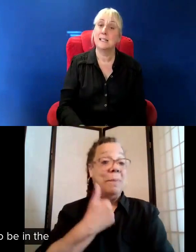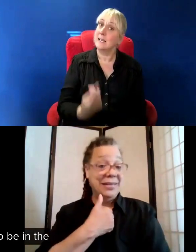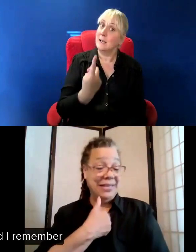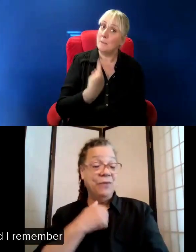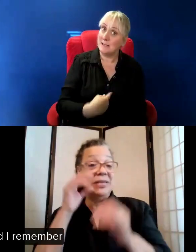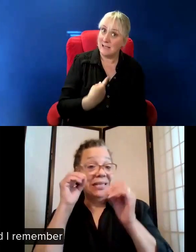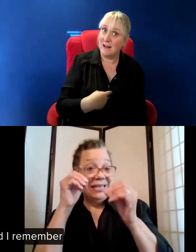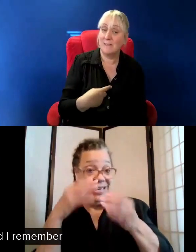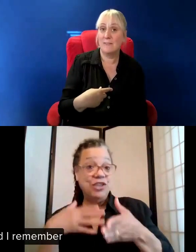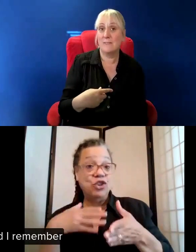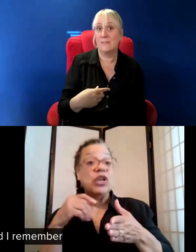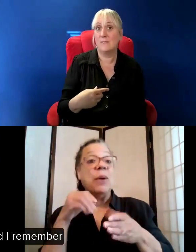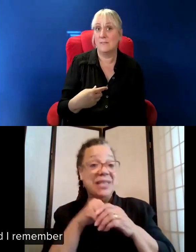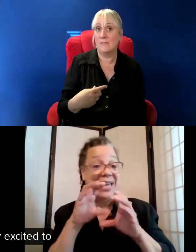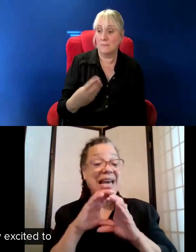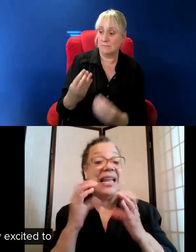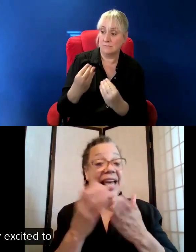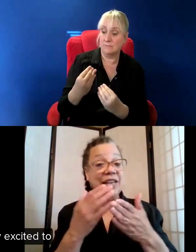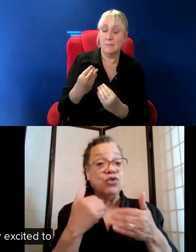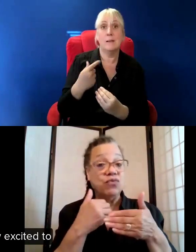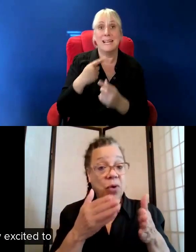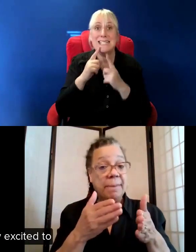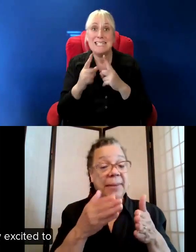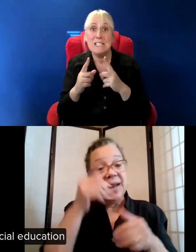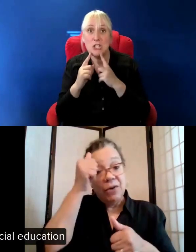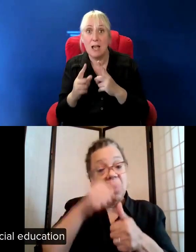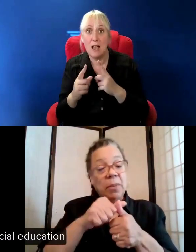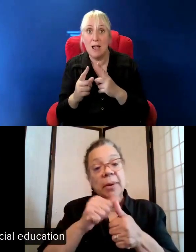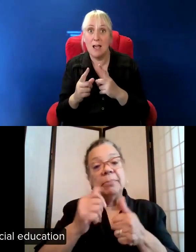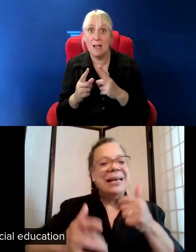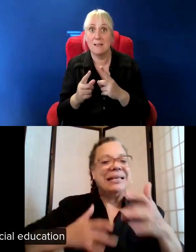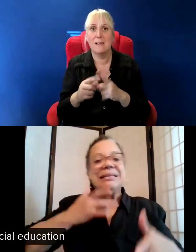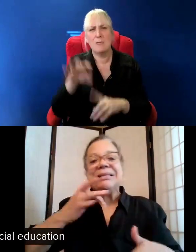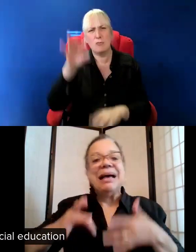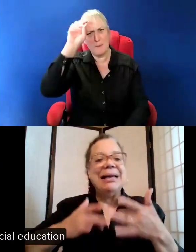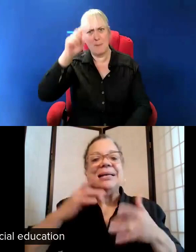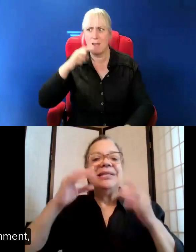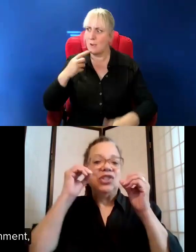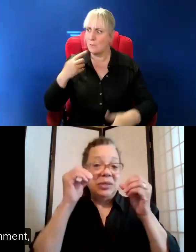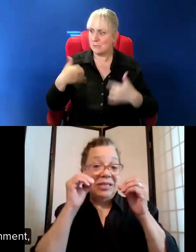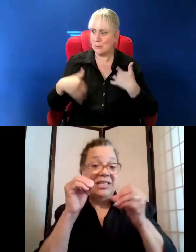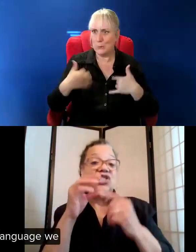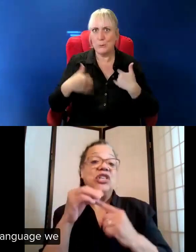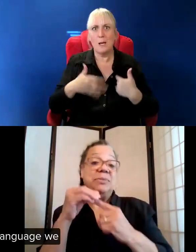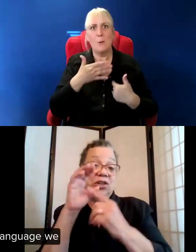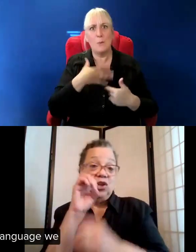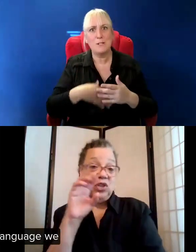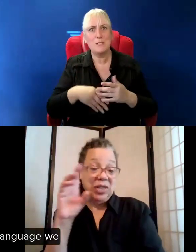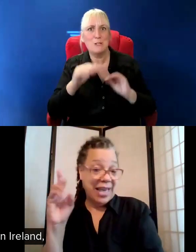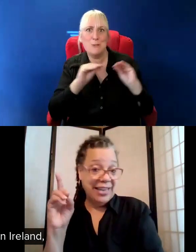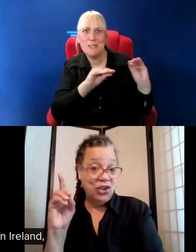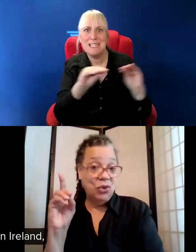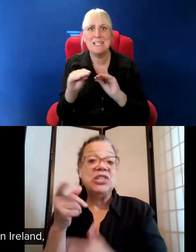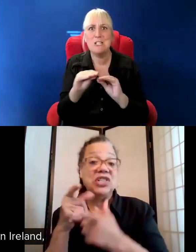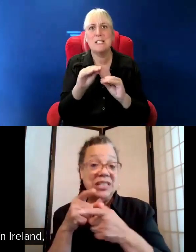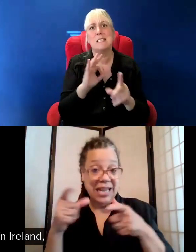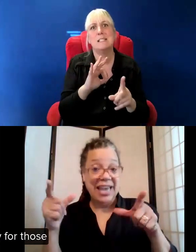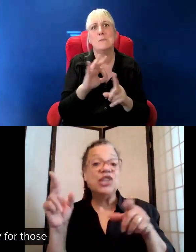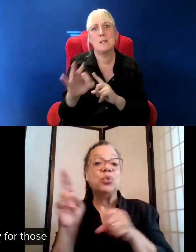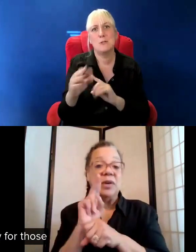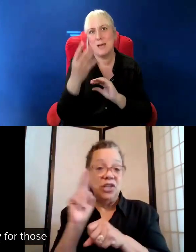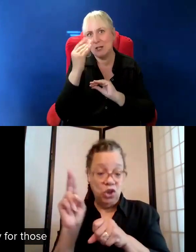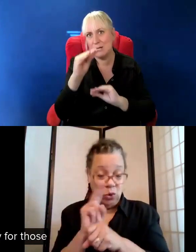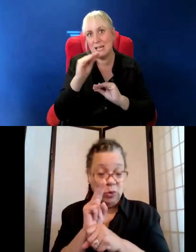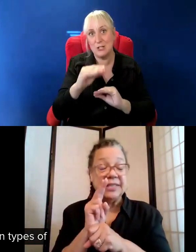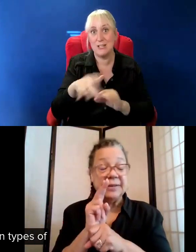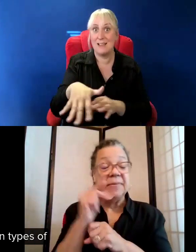used to be in the classroom. And I remember being really excited to teach in a special education environment, which is the language we use here in Ireland,